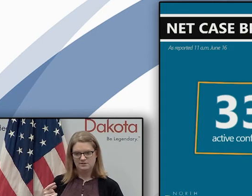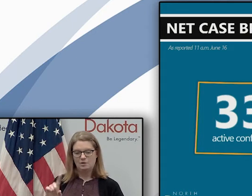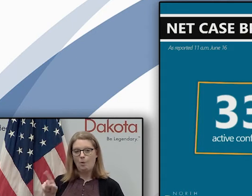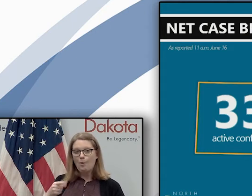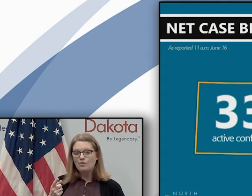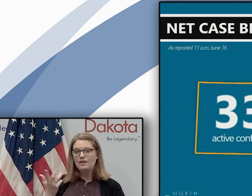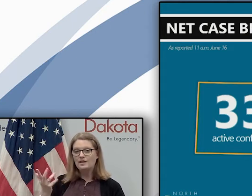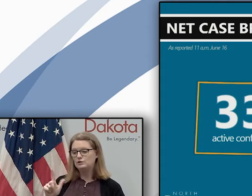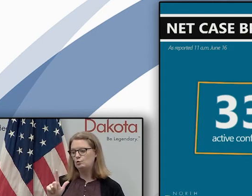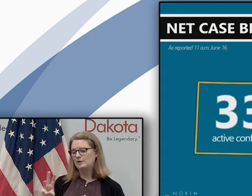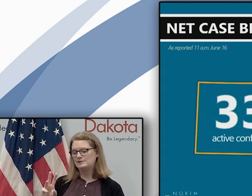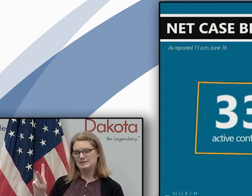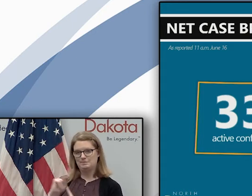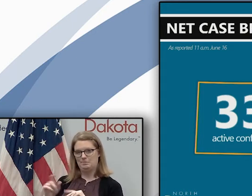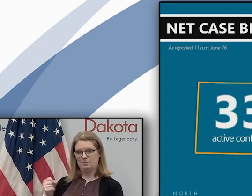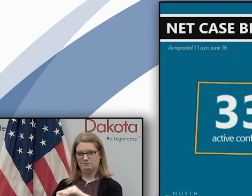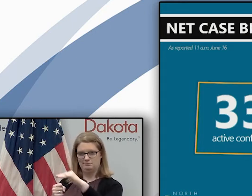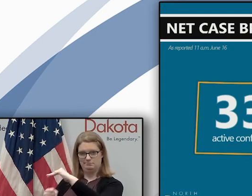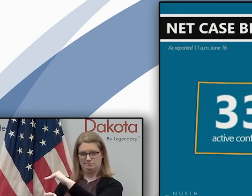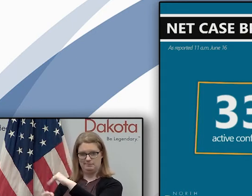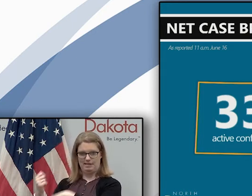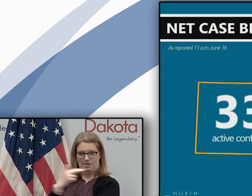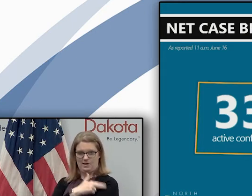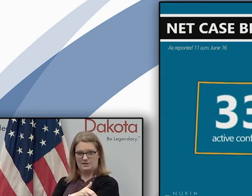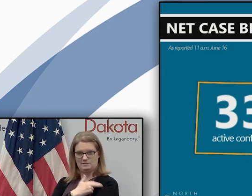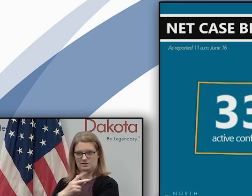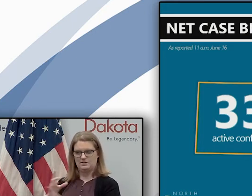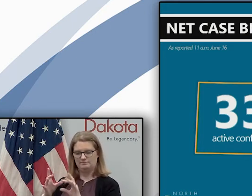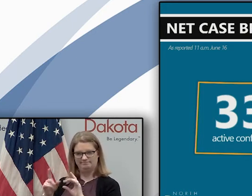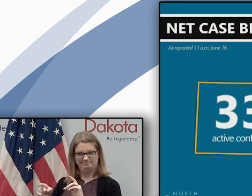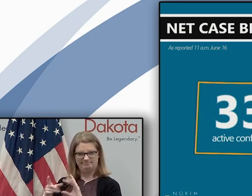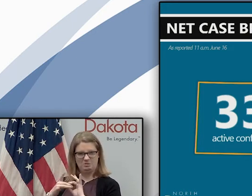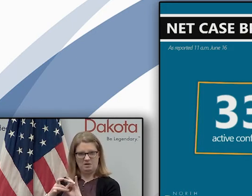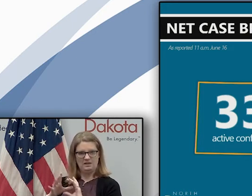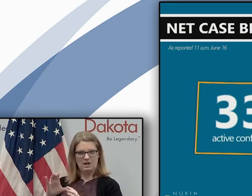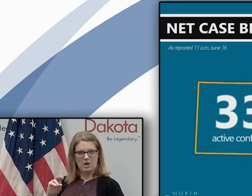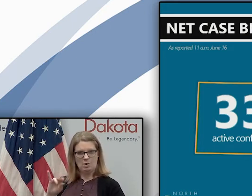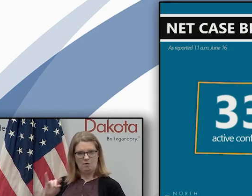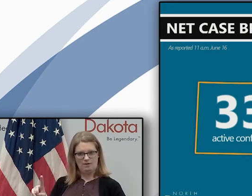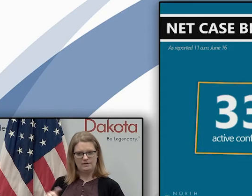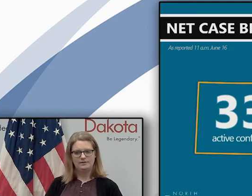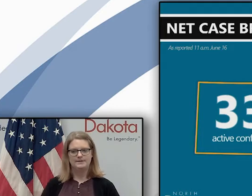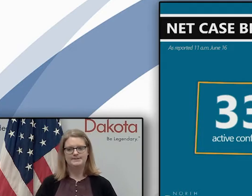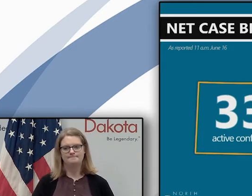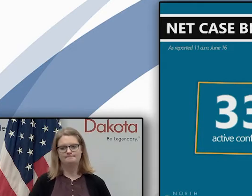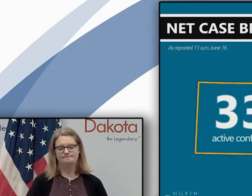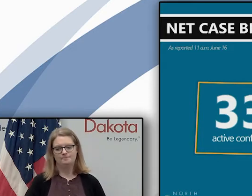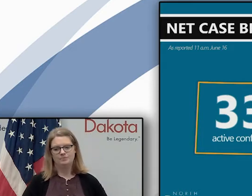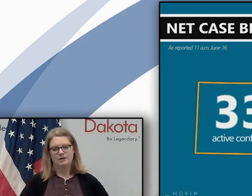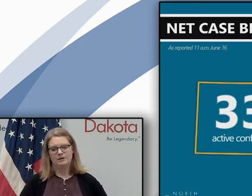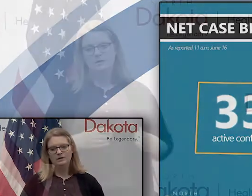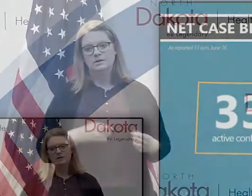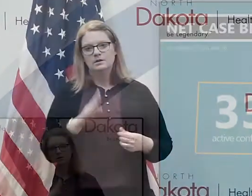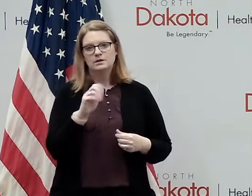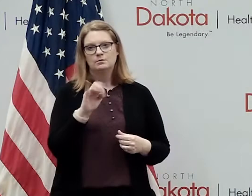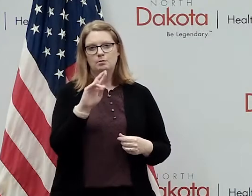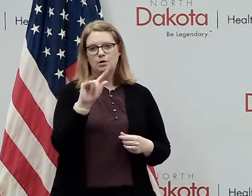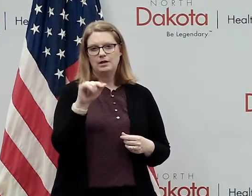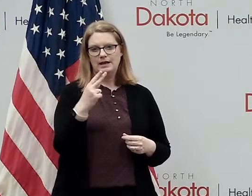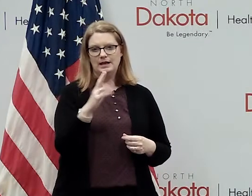Only 26 people are hospitalized with COVID. When we take a look at Burley and